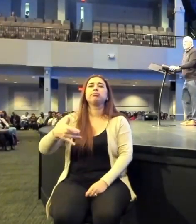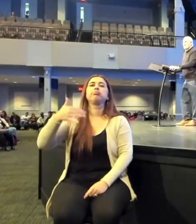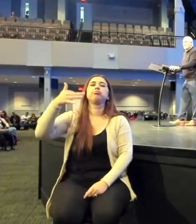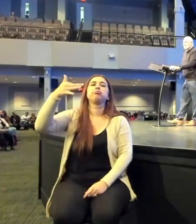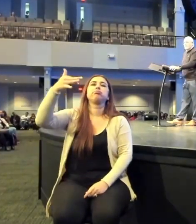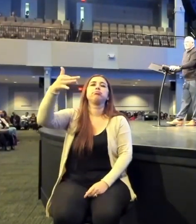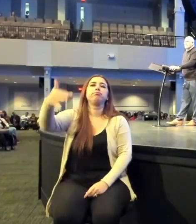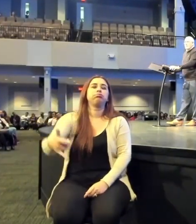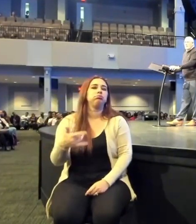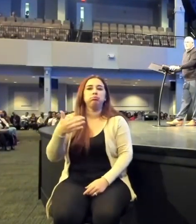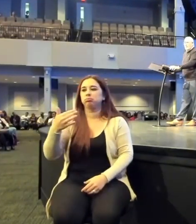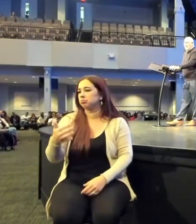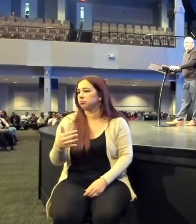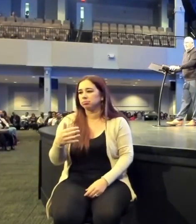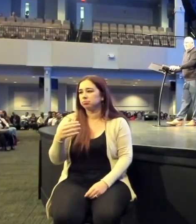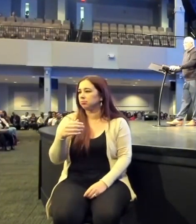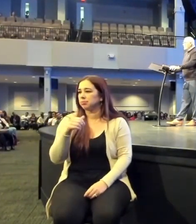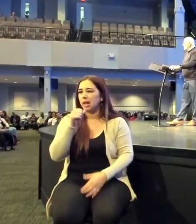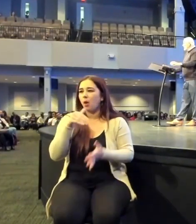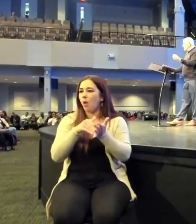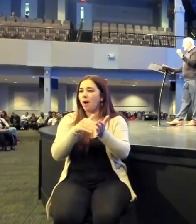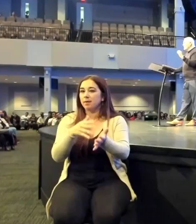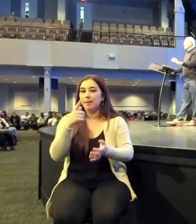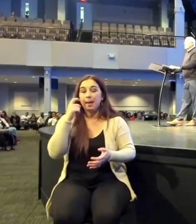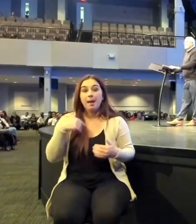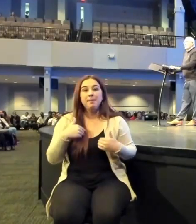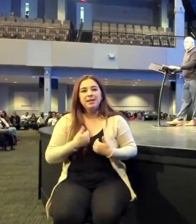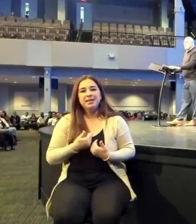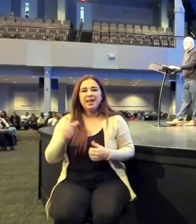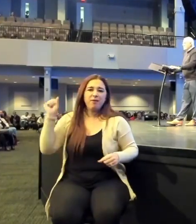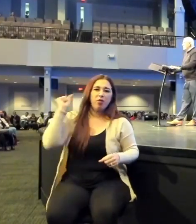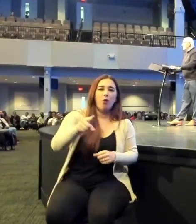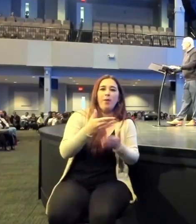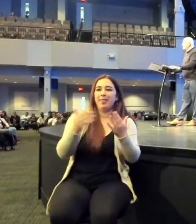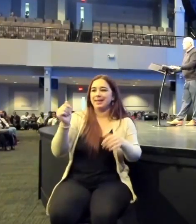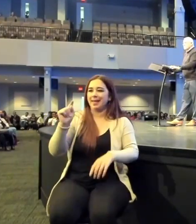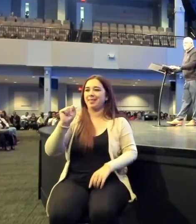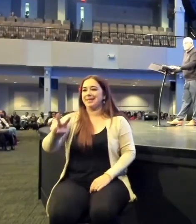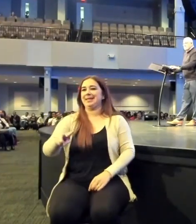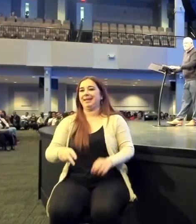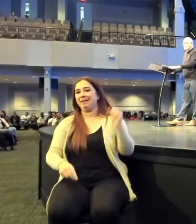now. Very sparingly. Why? Because I'm tired of throwing stuff at the television, okay?